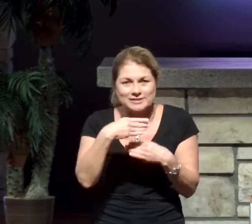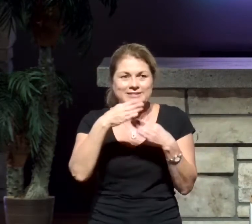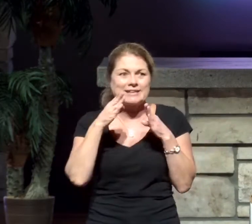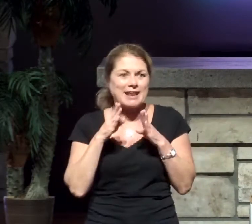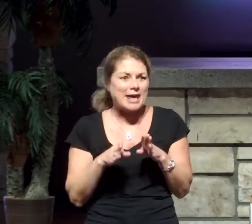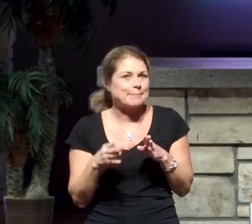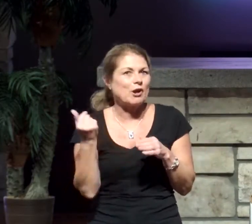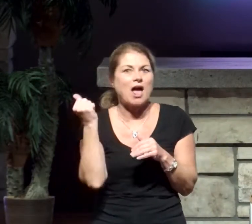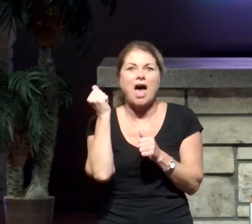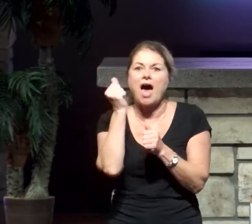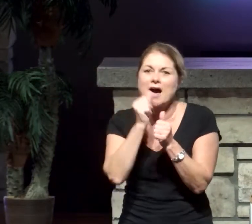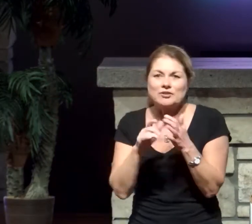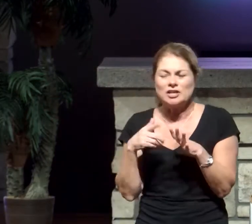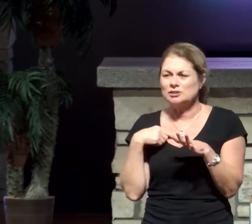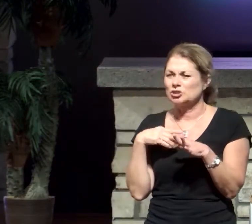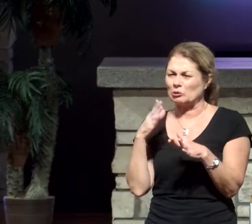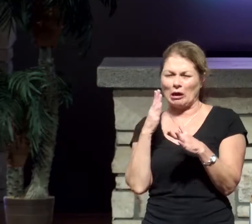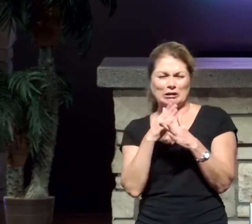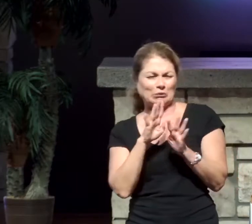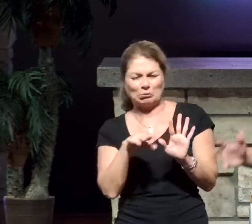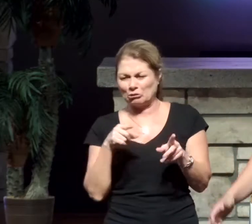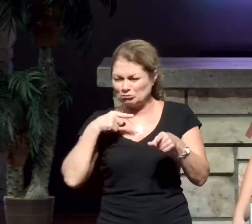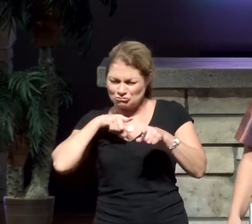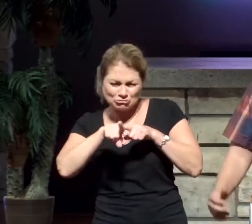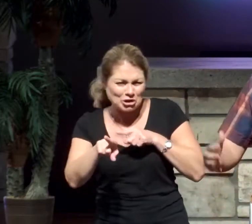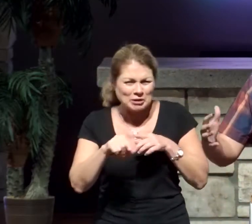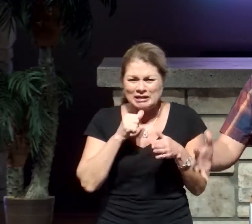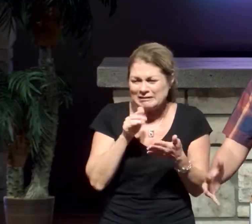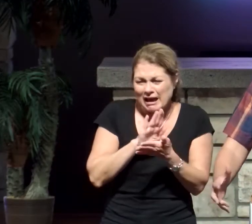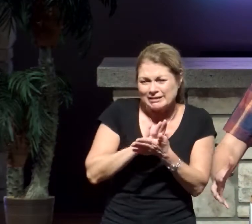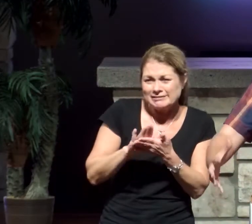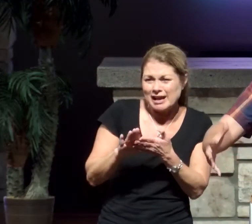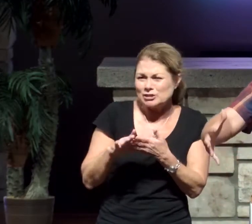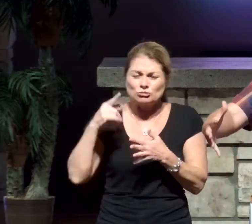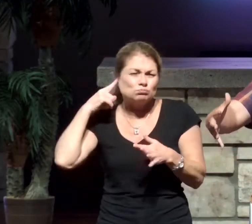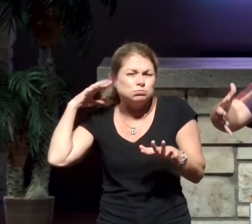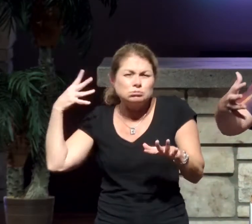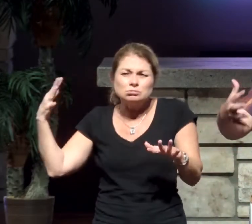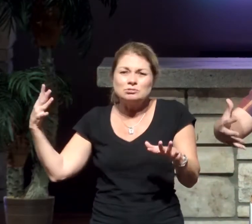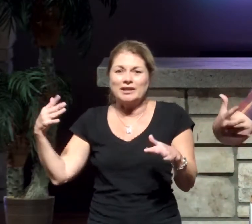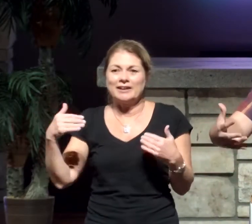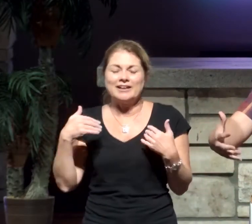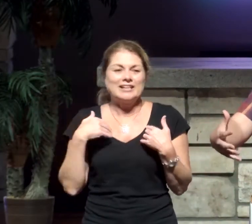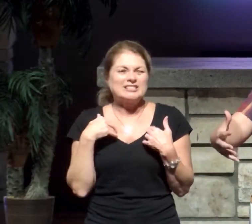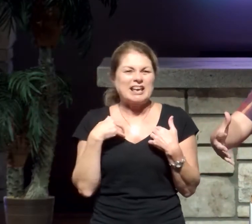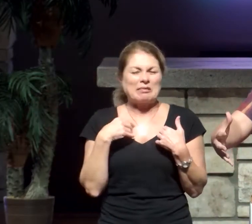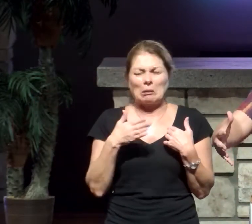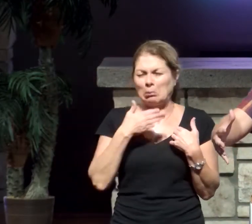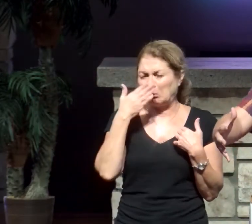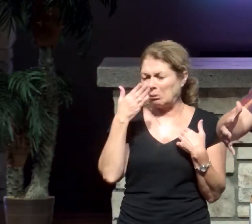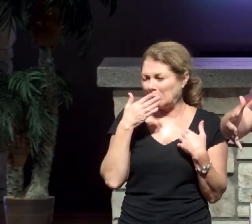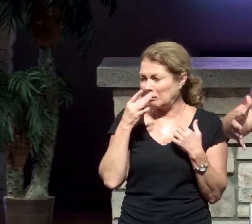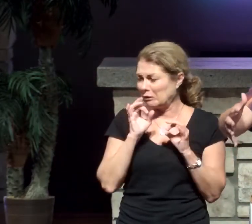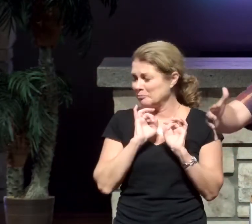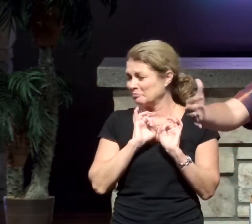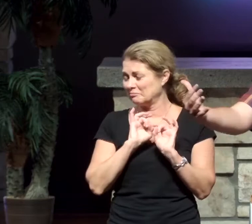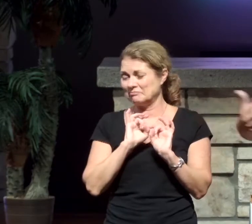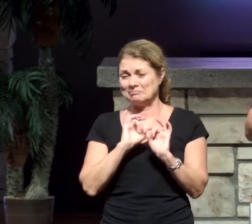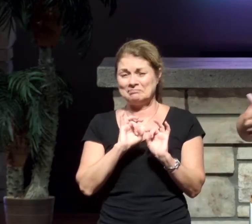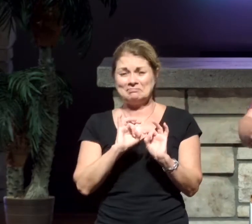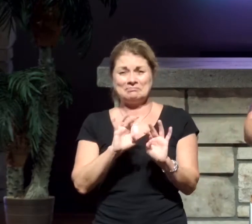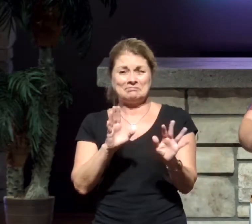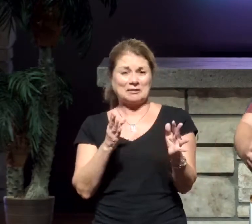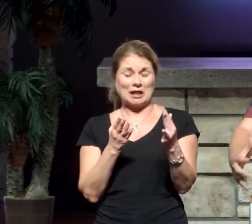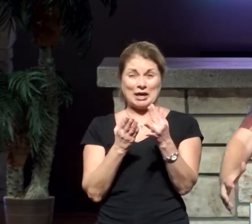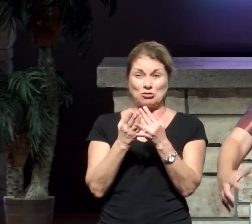I mean, she was annoying, she was rude, she was inconsiderate, she was noisy. She had this nasty smell in her apartment that would sort of come